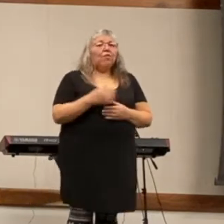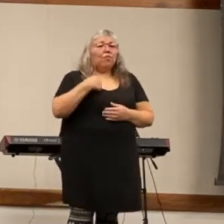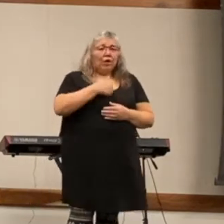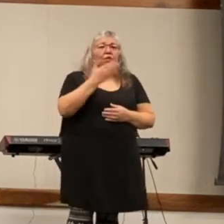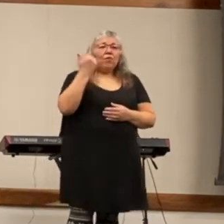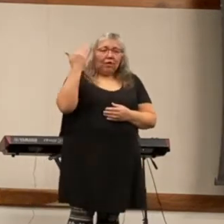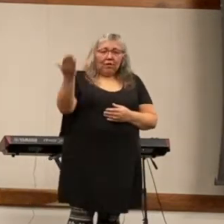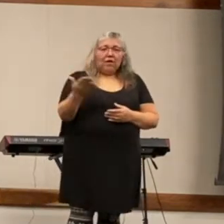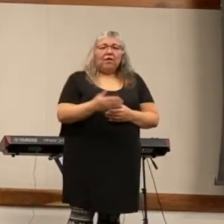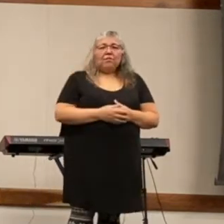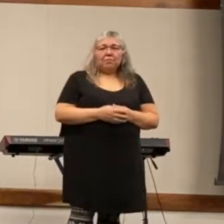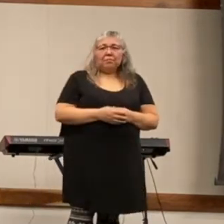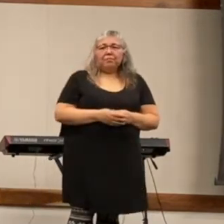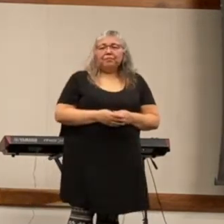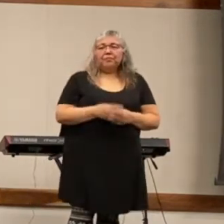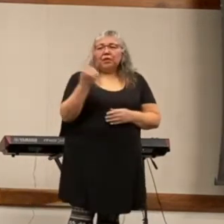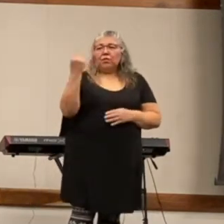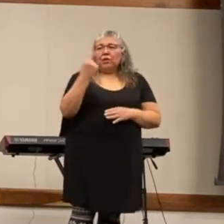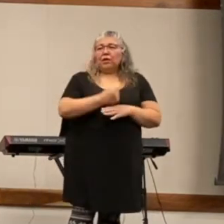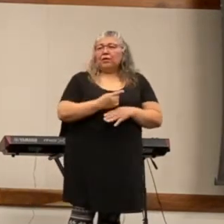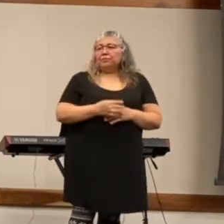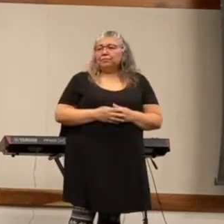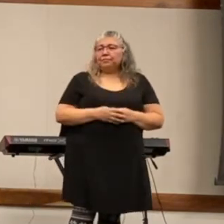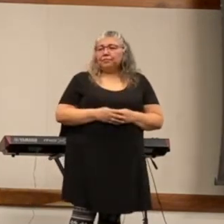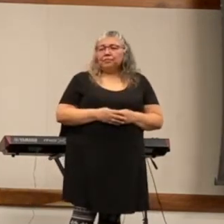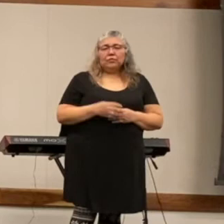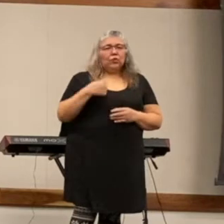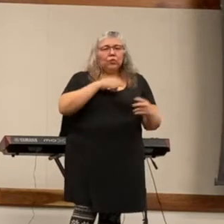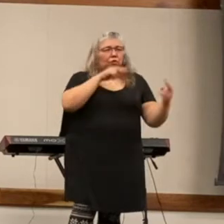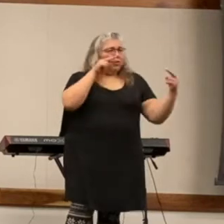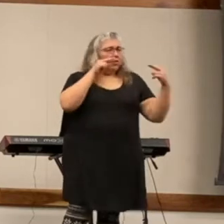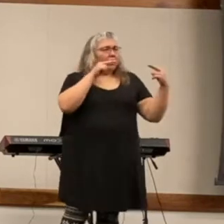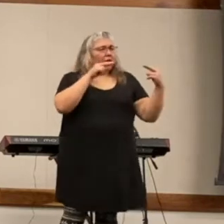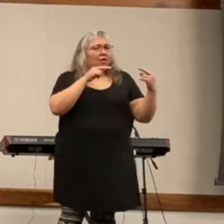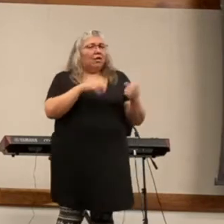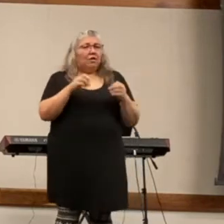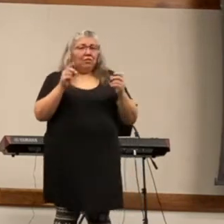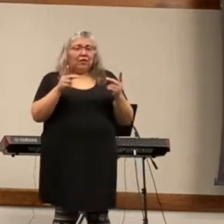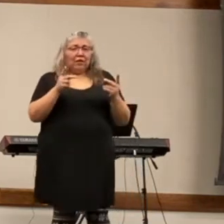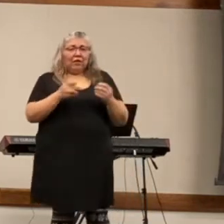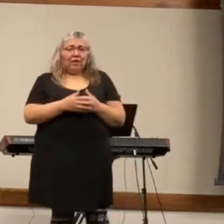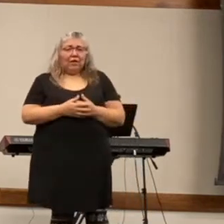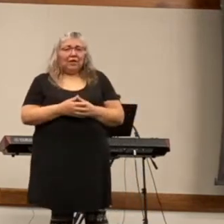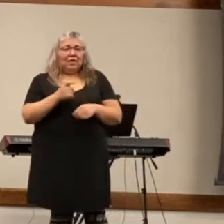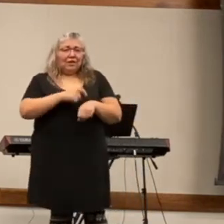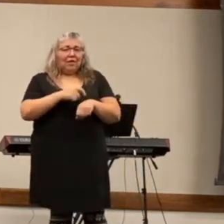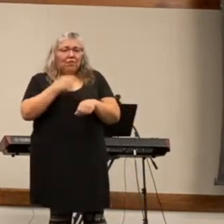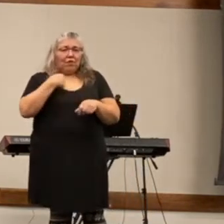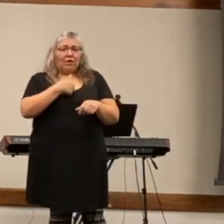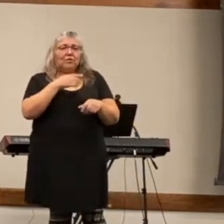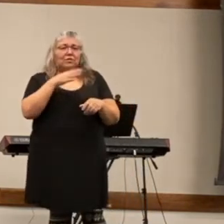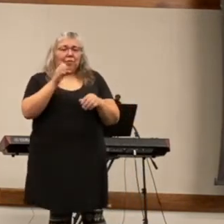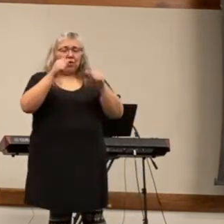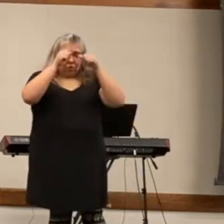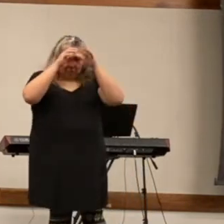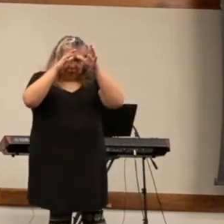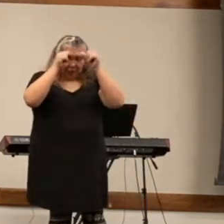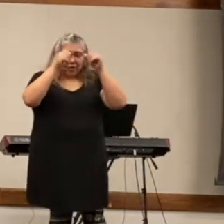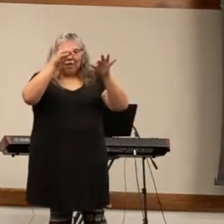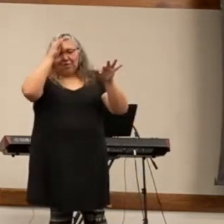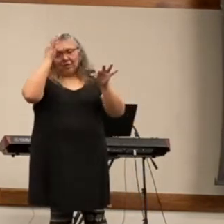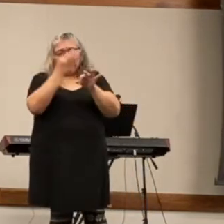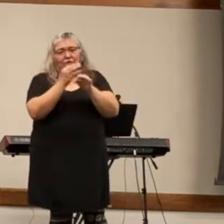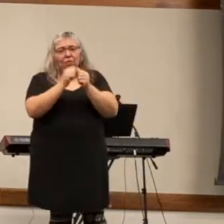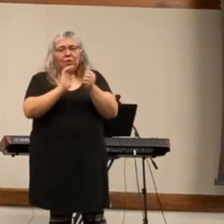there. Then one day, we just looked at each other and said, okay, it's time for us to start being obedient and faithful